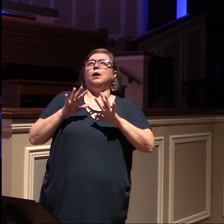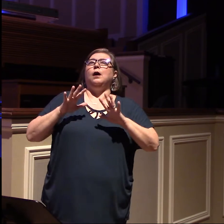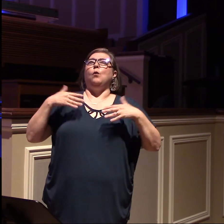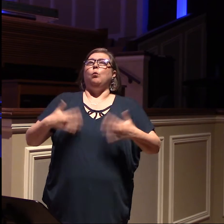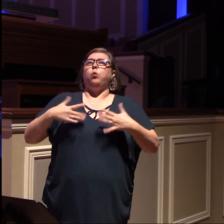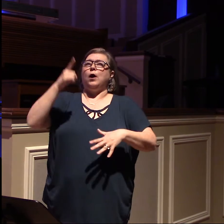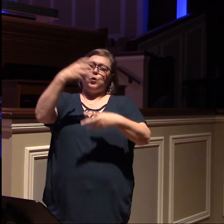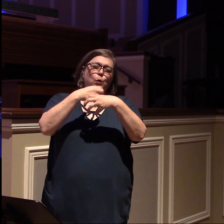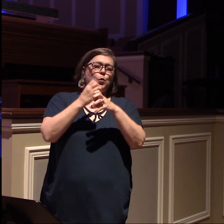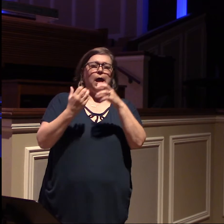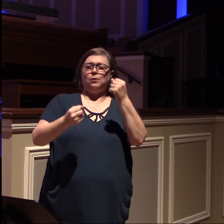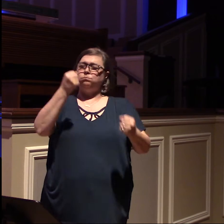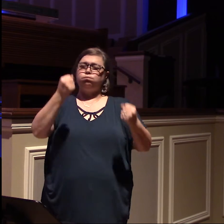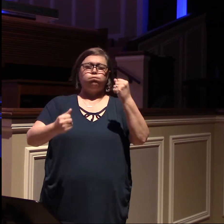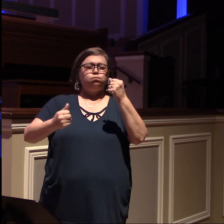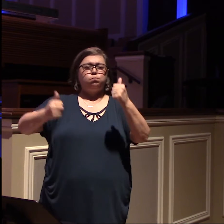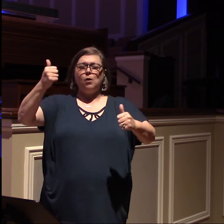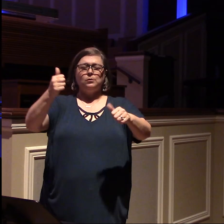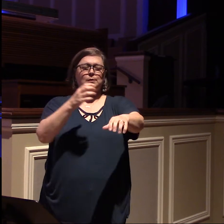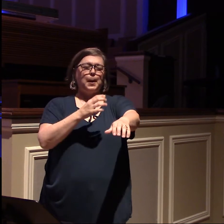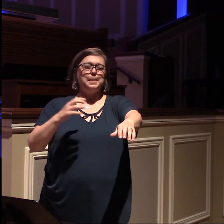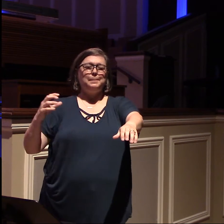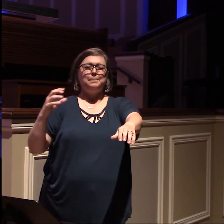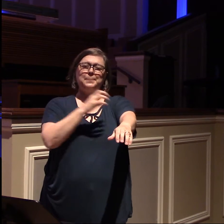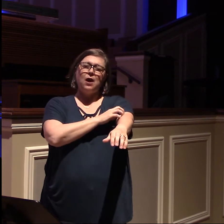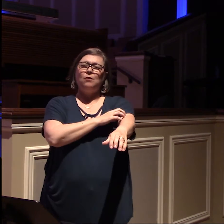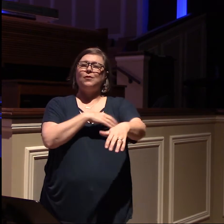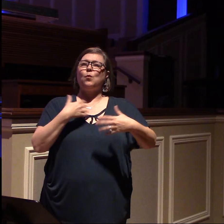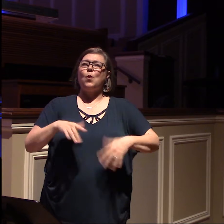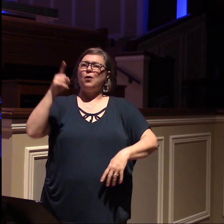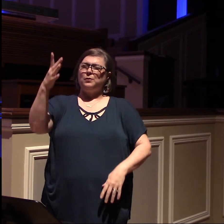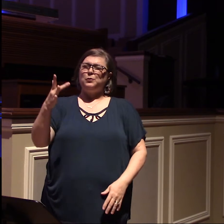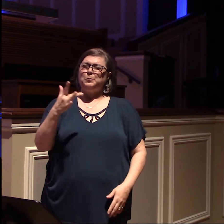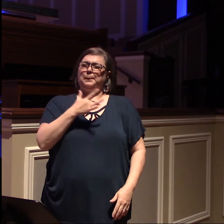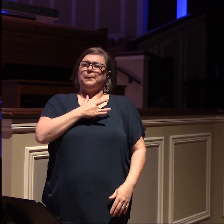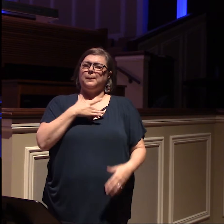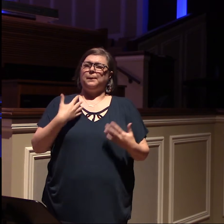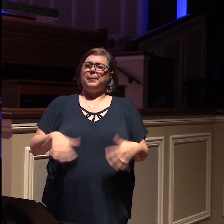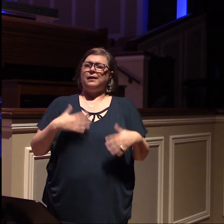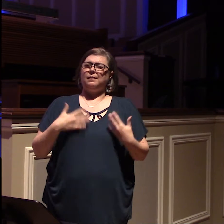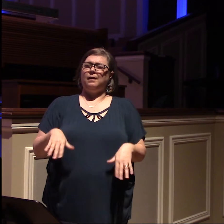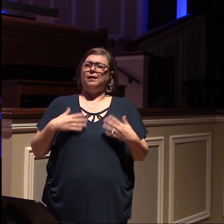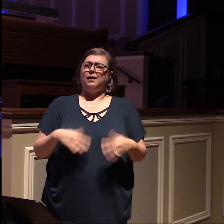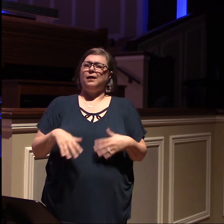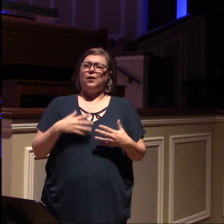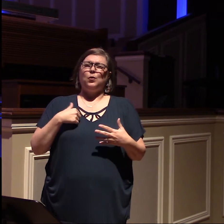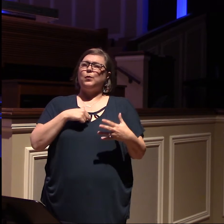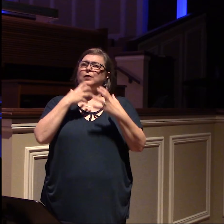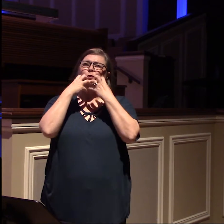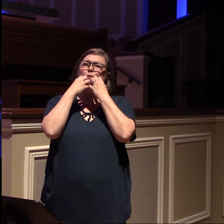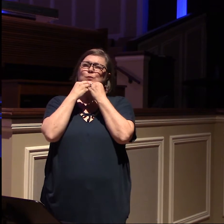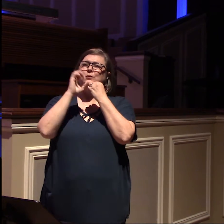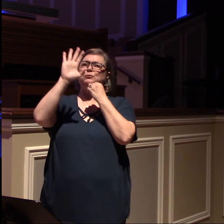the most powerful of everything, is speaking to us. So God, we treasure you. We treasure your